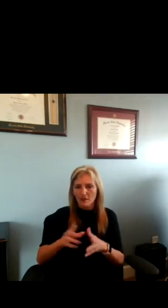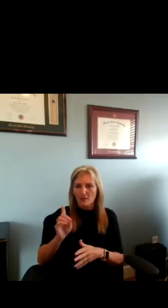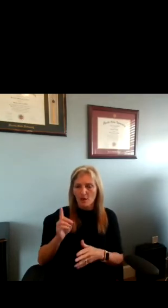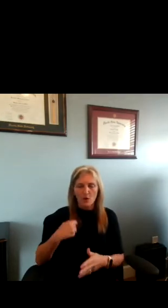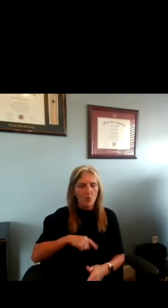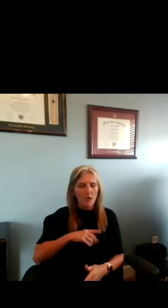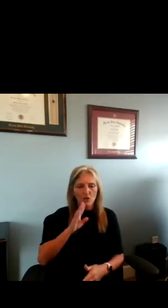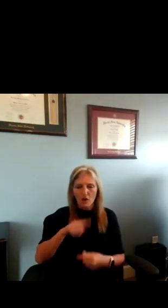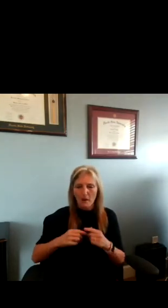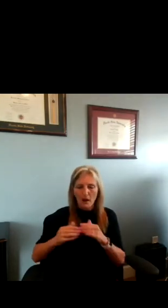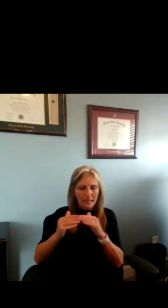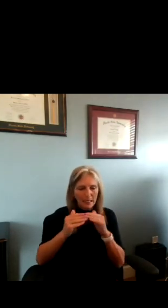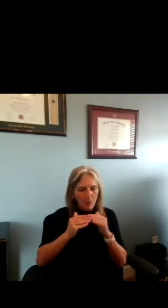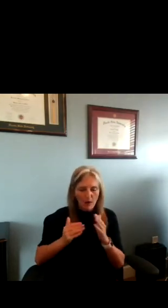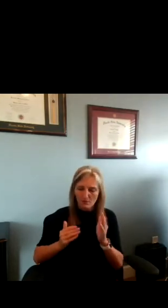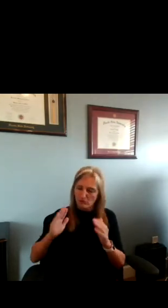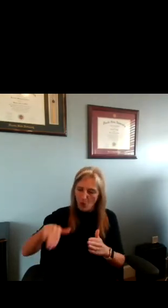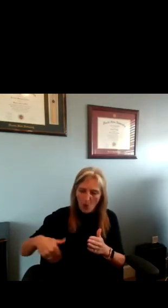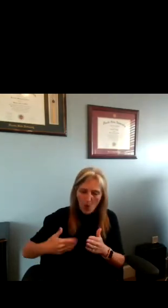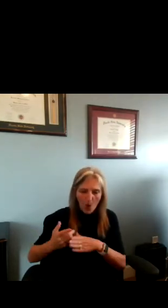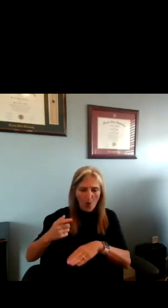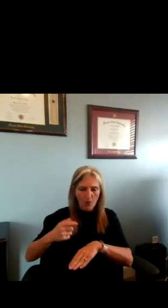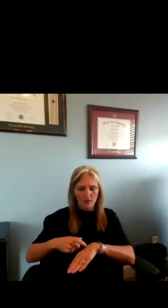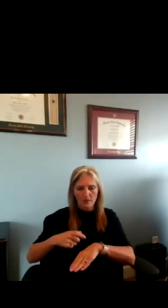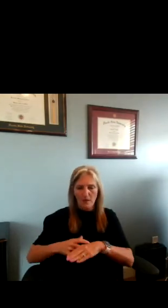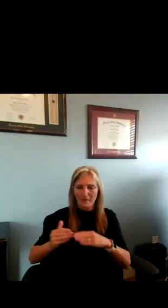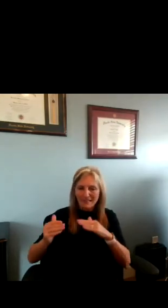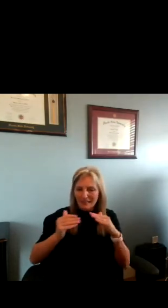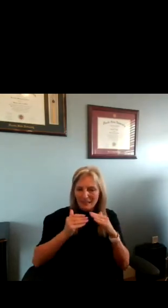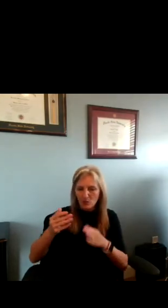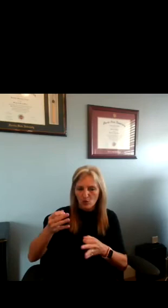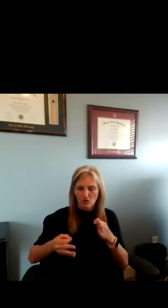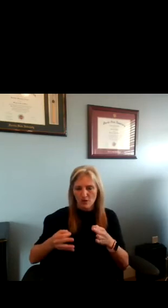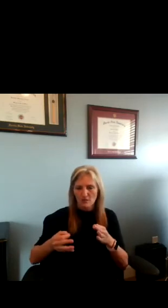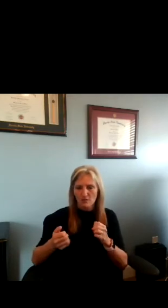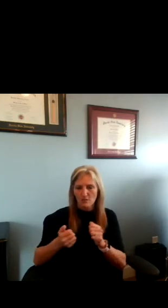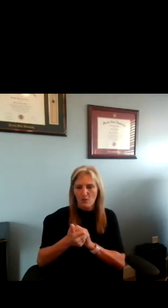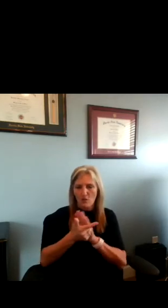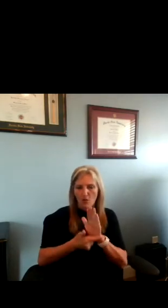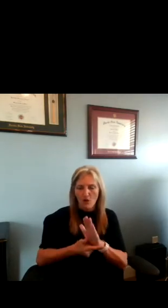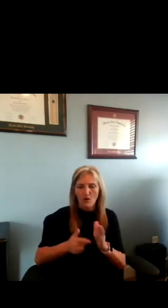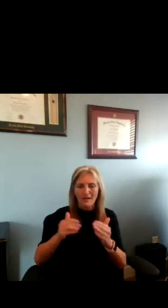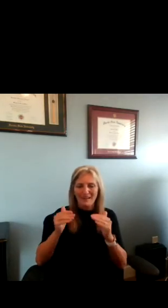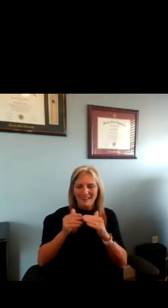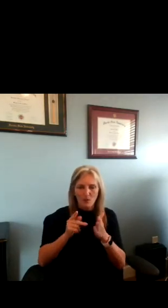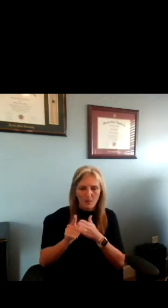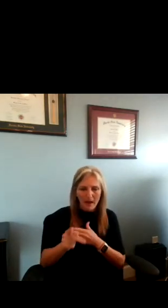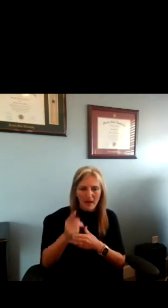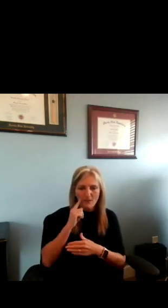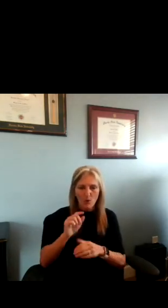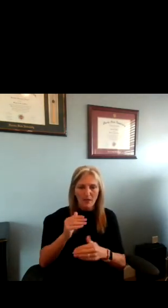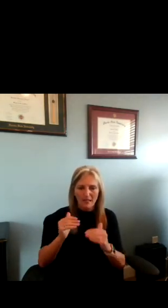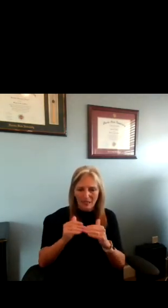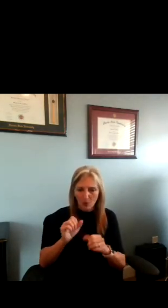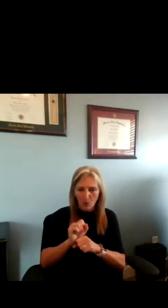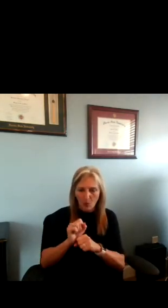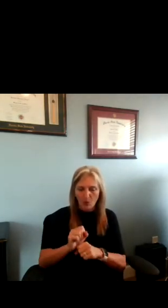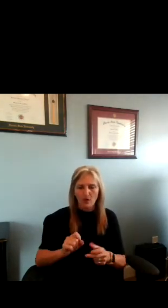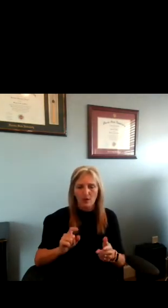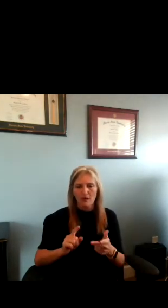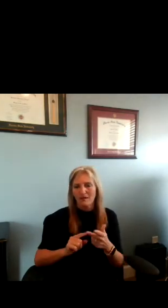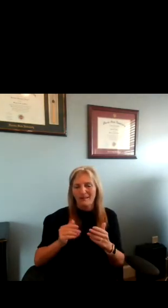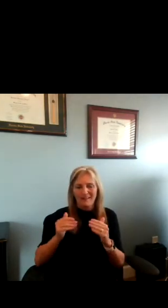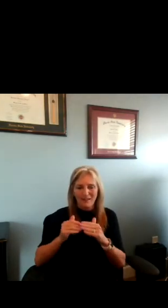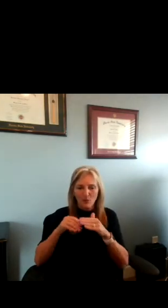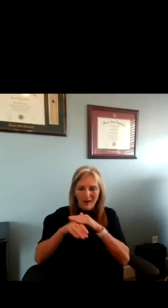equality all the time. Equal justice under the law, equal pay for equal work, equal